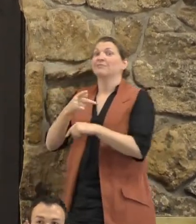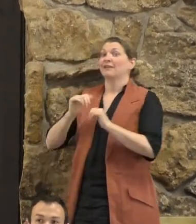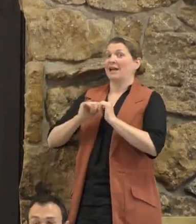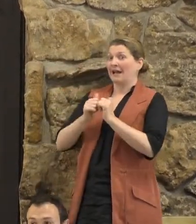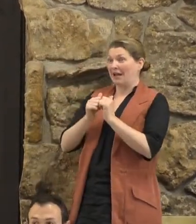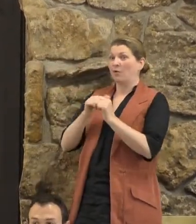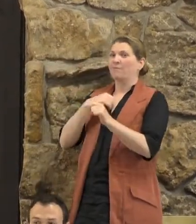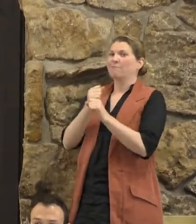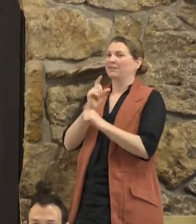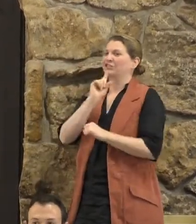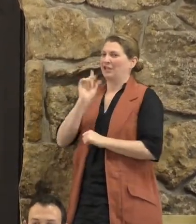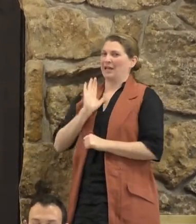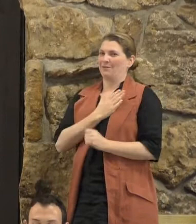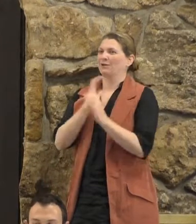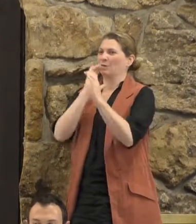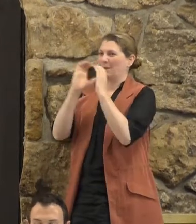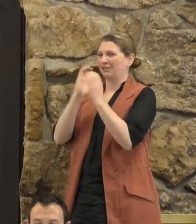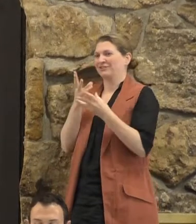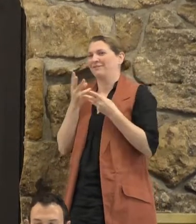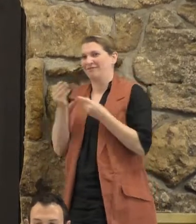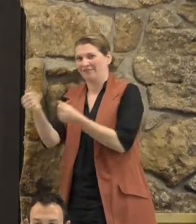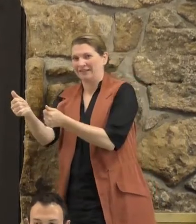efficiently and effectively.